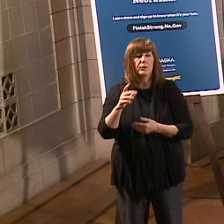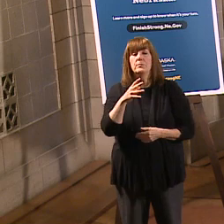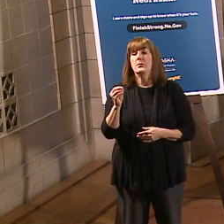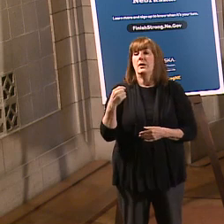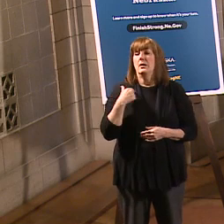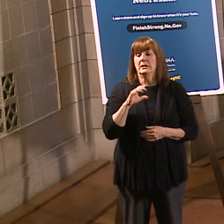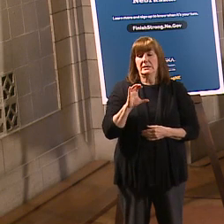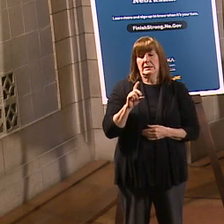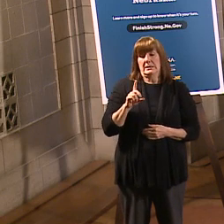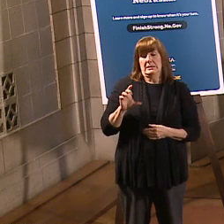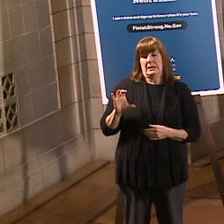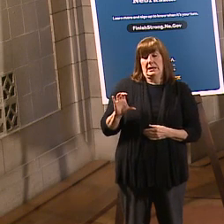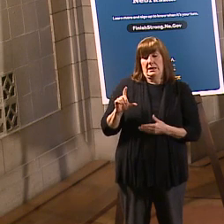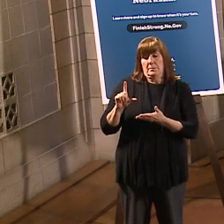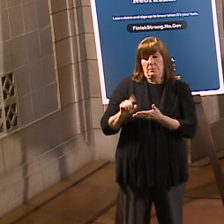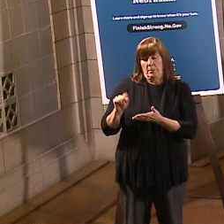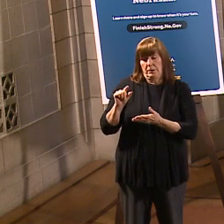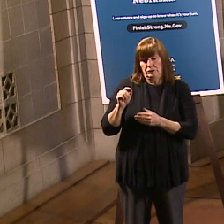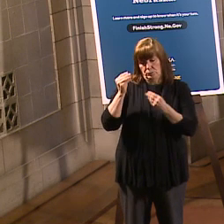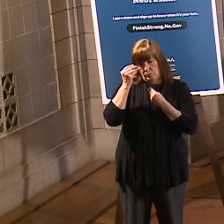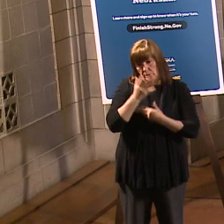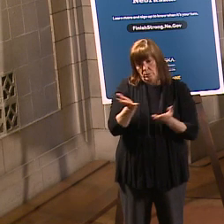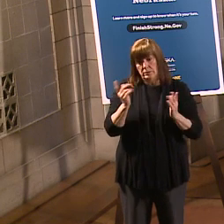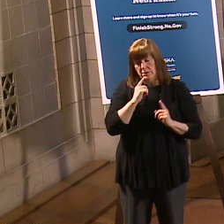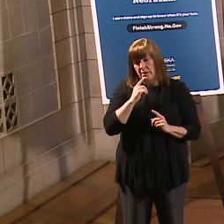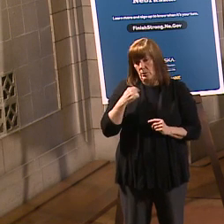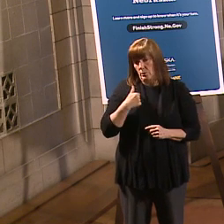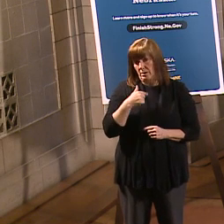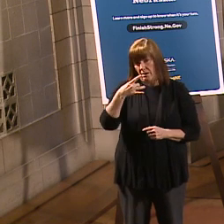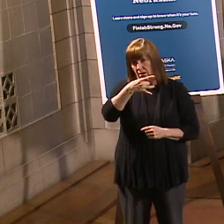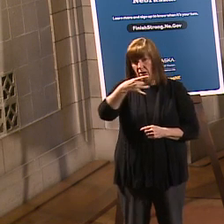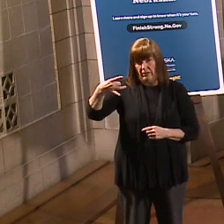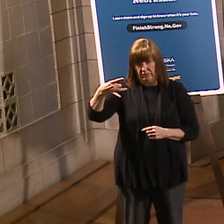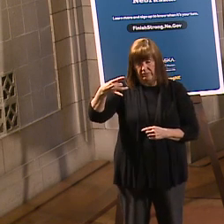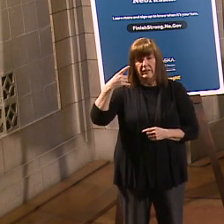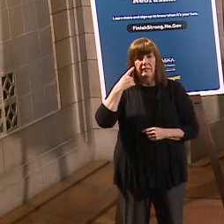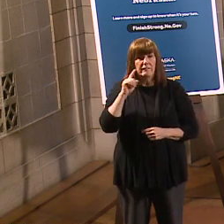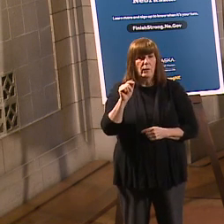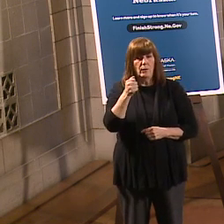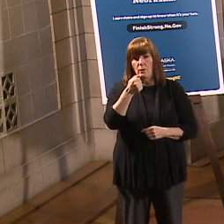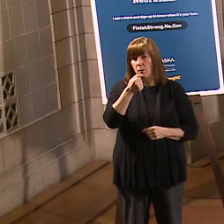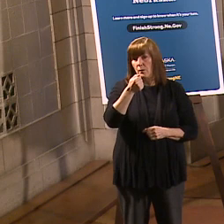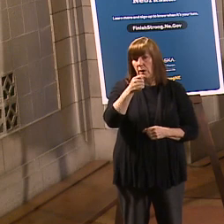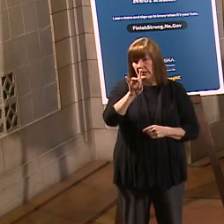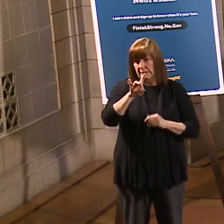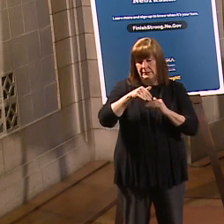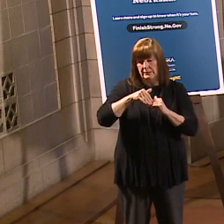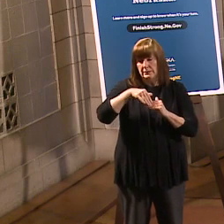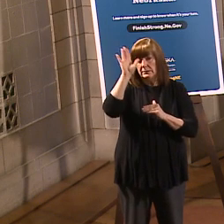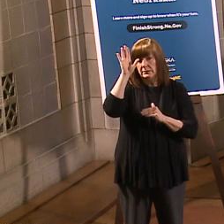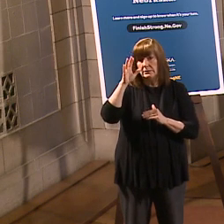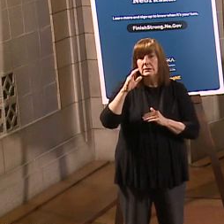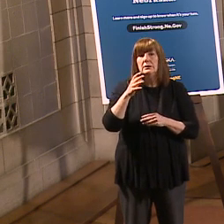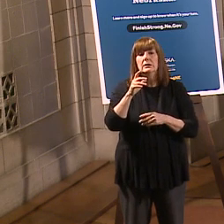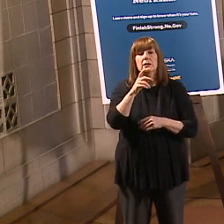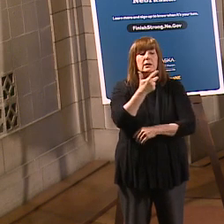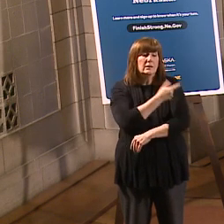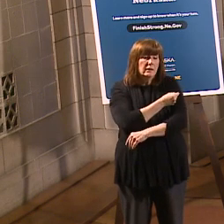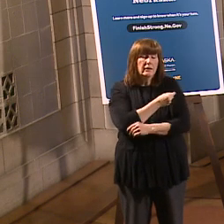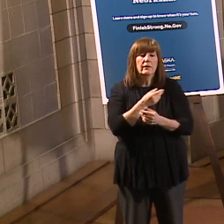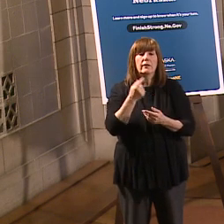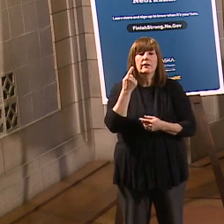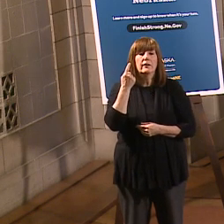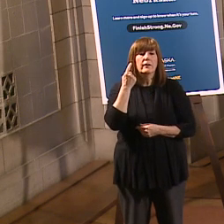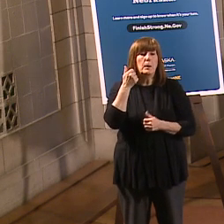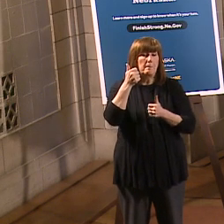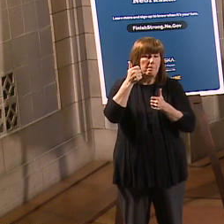also, the CDC publishes a report that shows that we're 8th in the country for 18-year-olds or older doses being administered